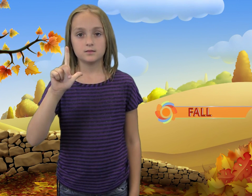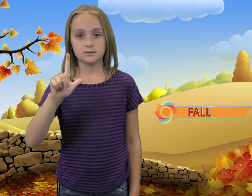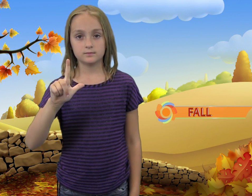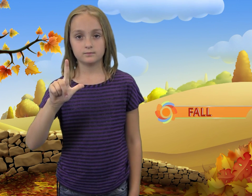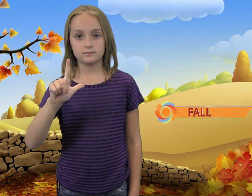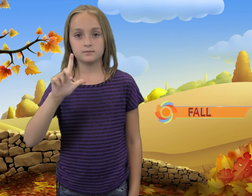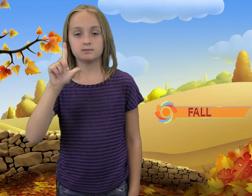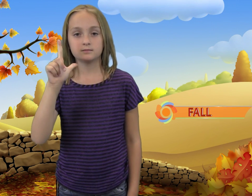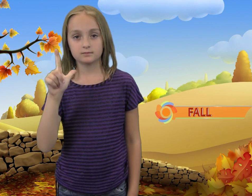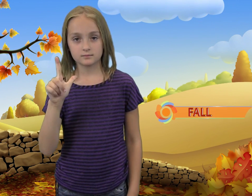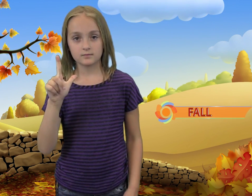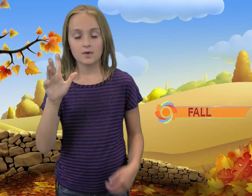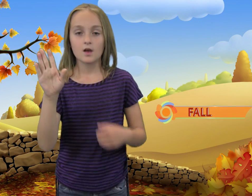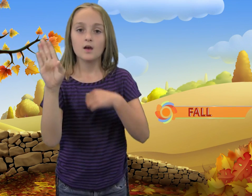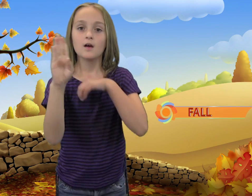Fall.